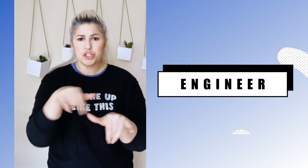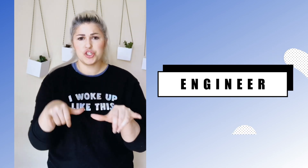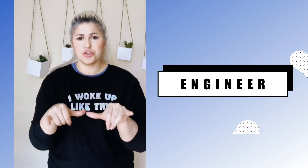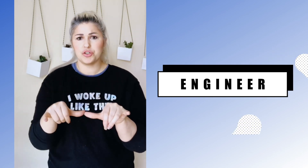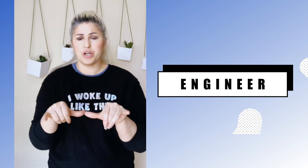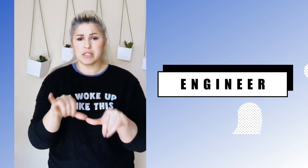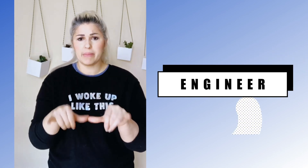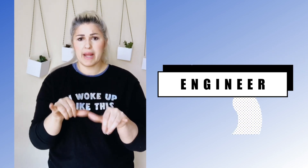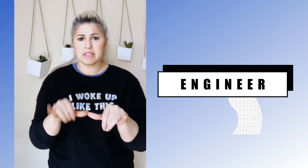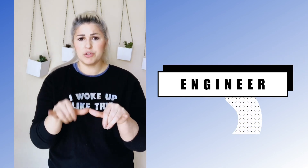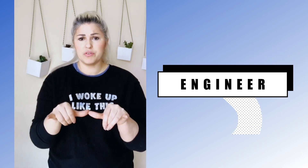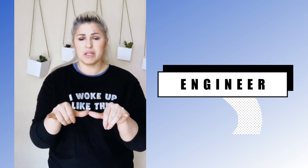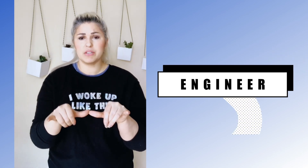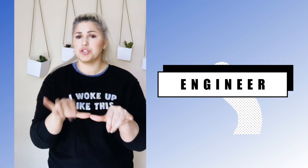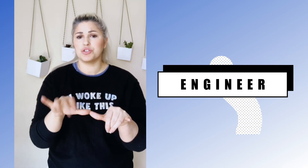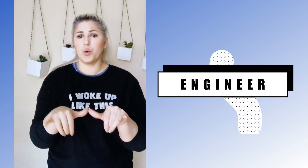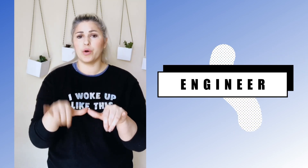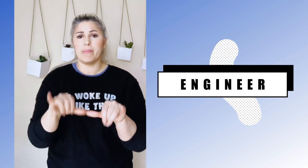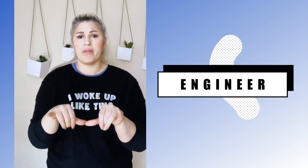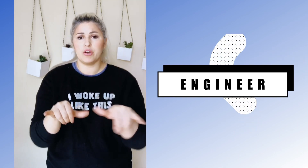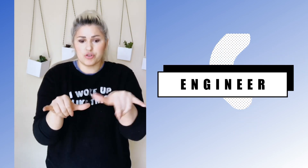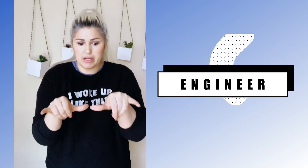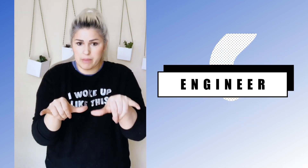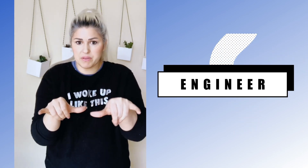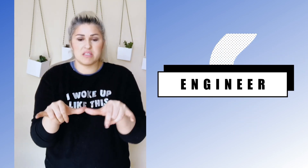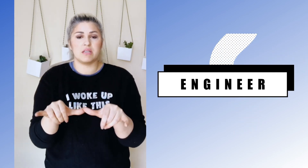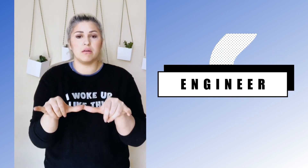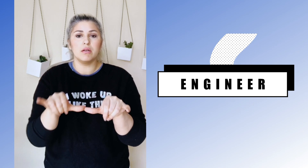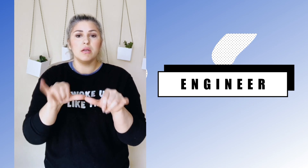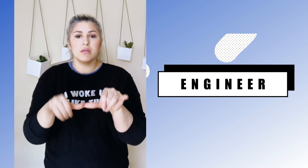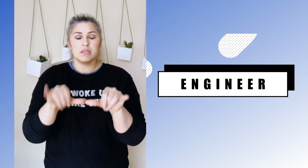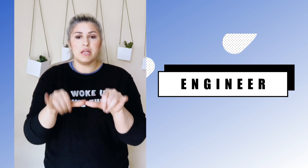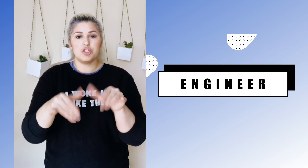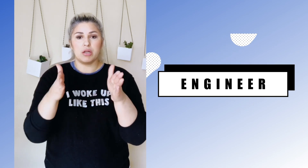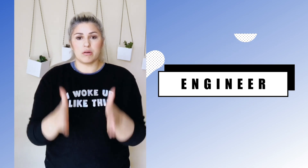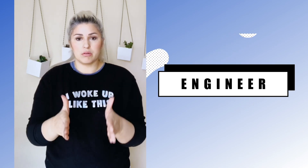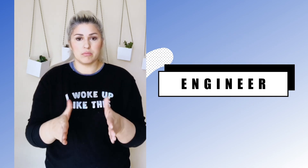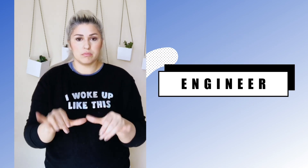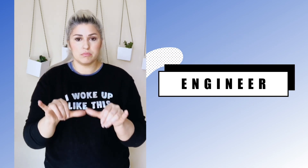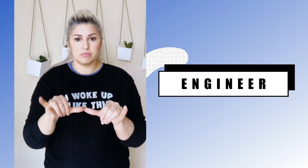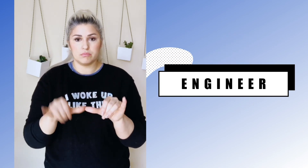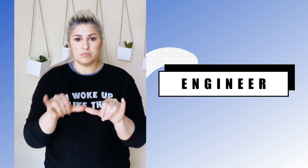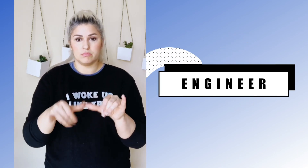It forces your non-dominant hand to move a little bit too, so don't worry about that. You're not trying to keep this still. So, engineer.